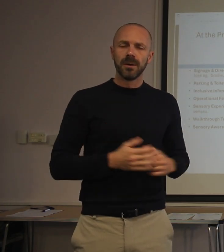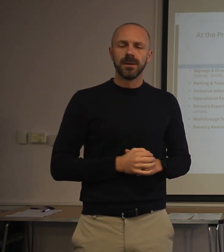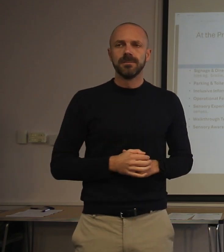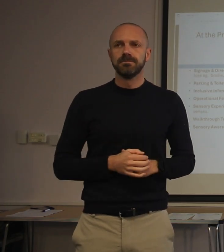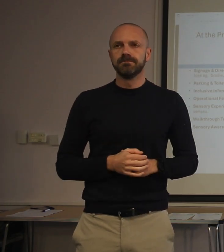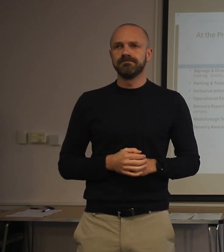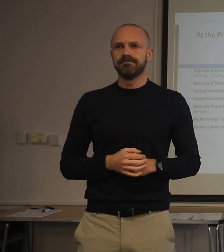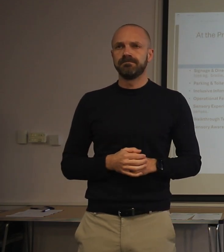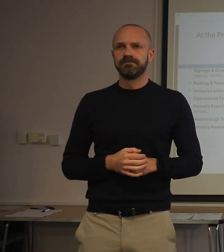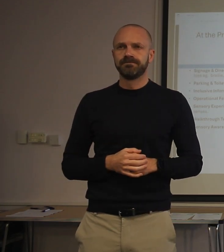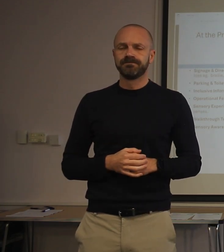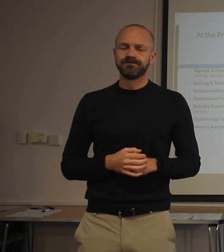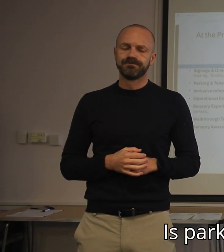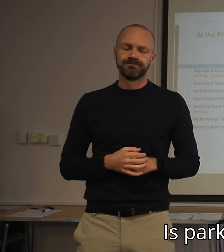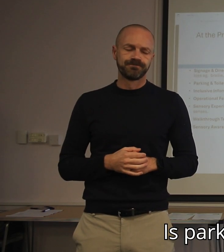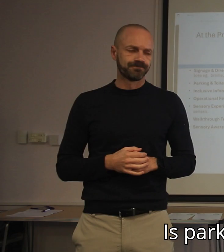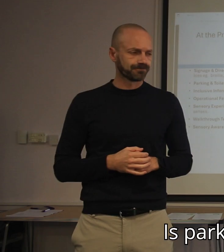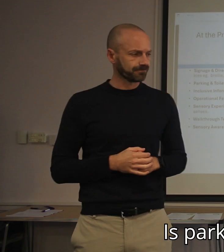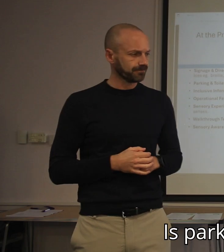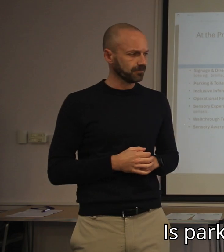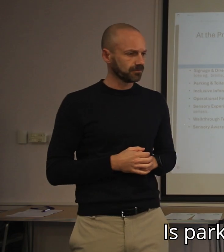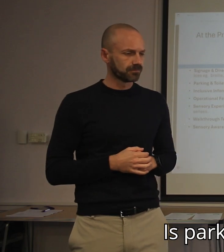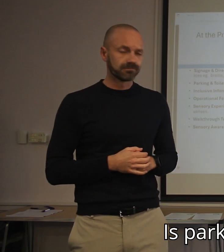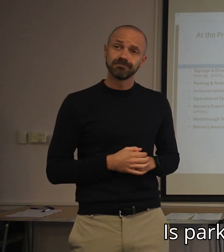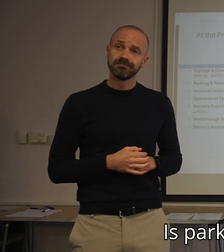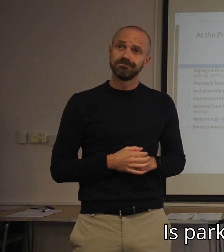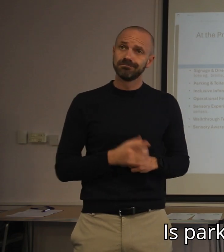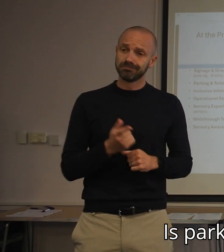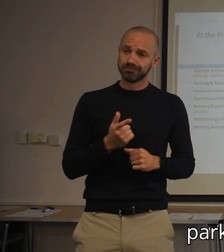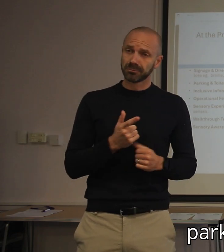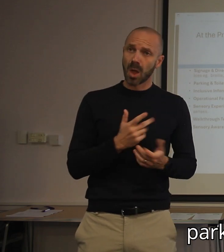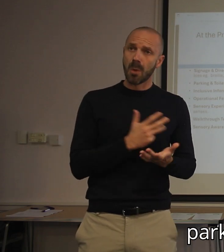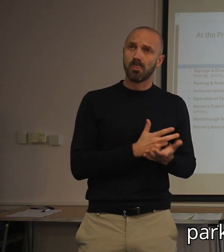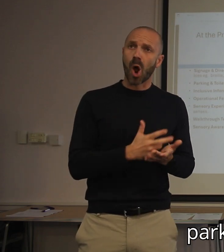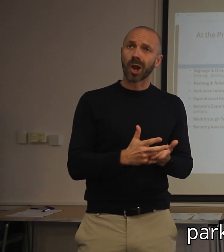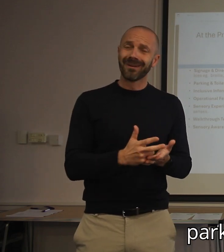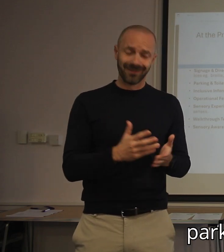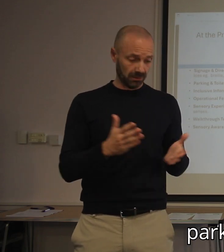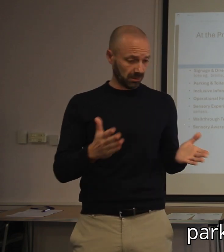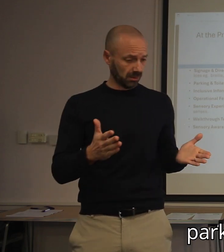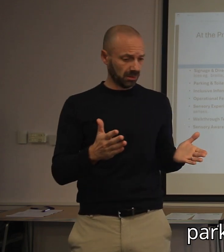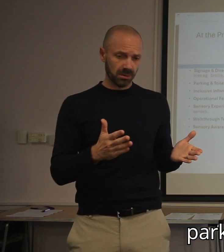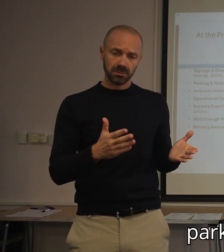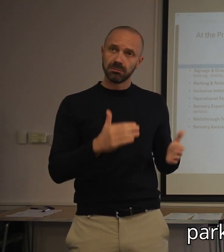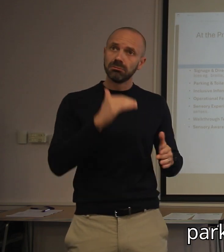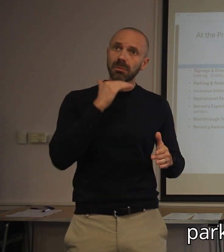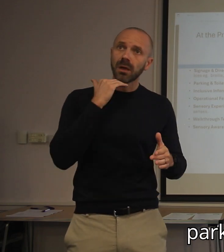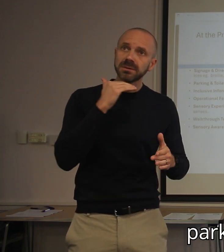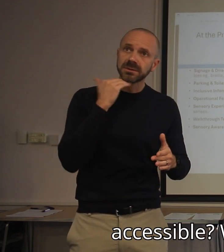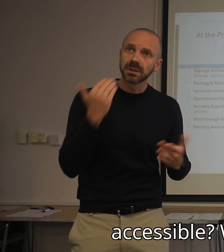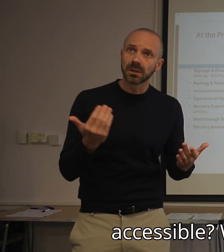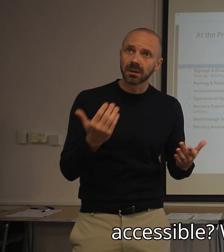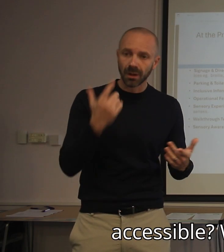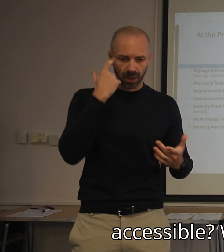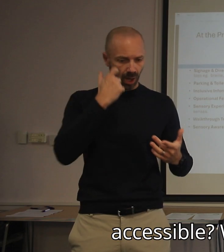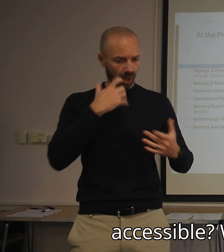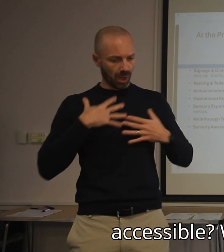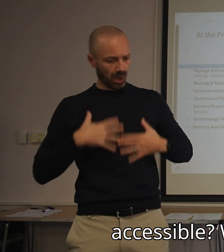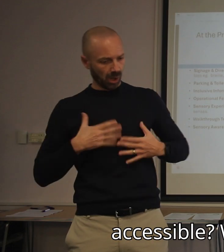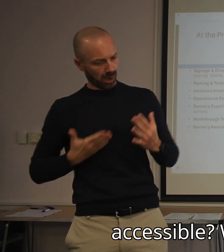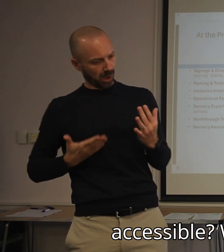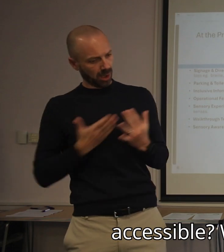project? Is parking, is there plenty parking? Is it physically